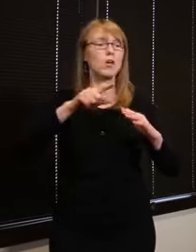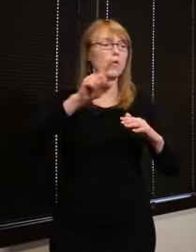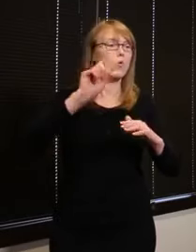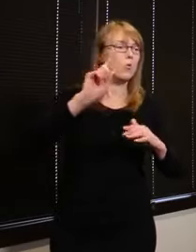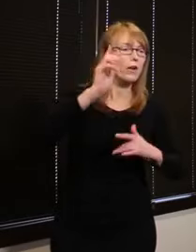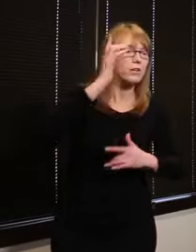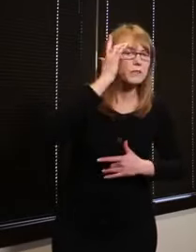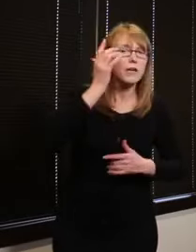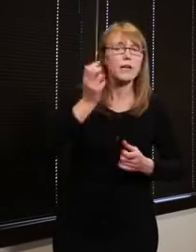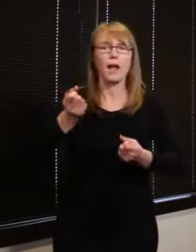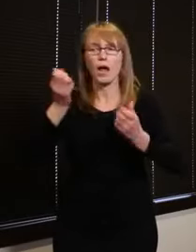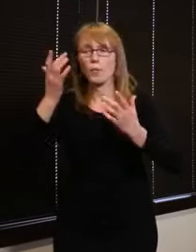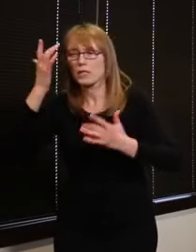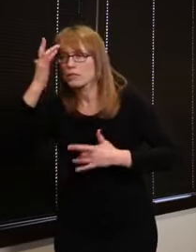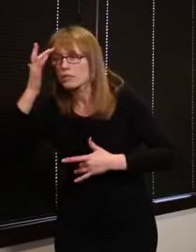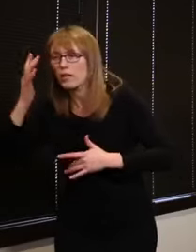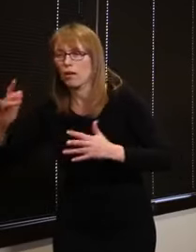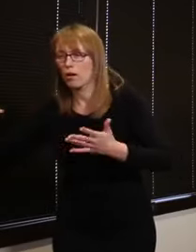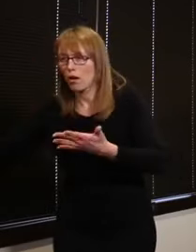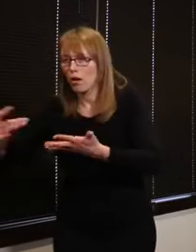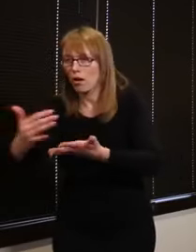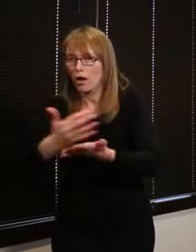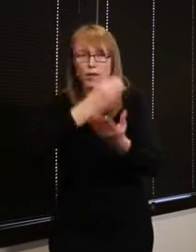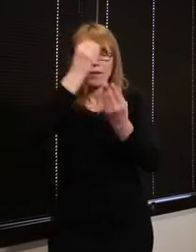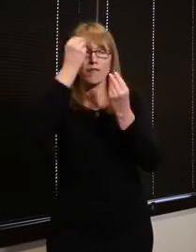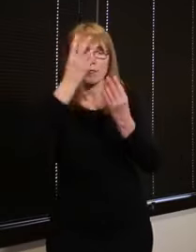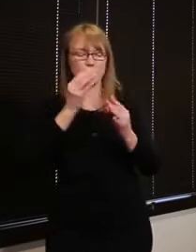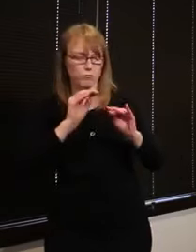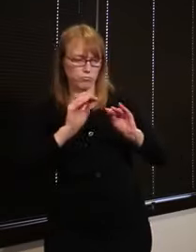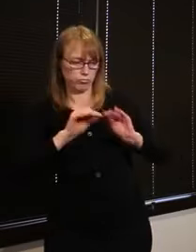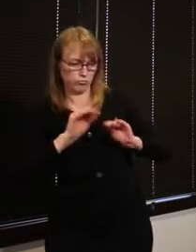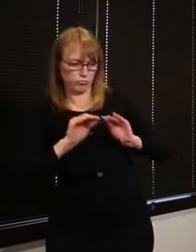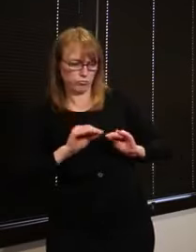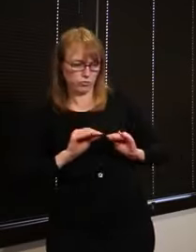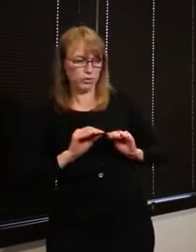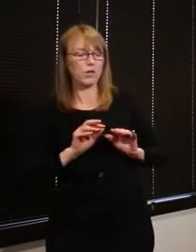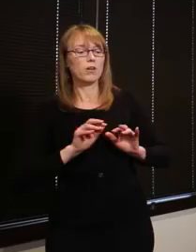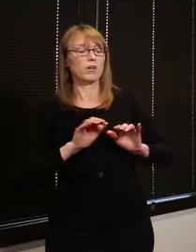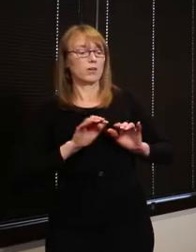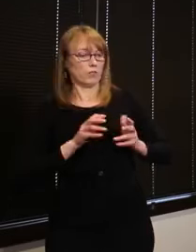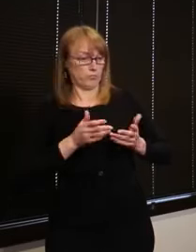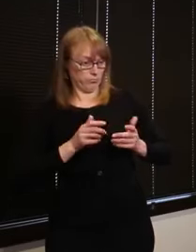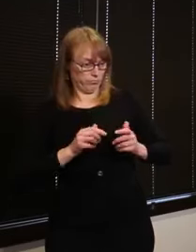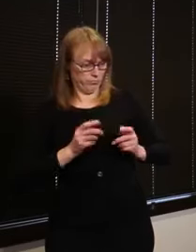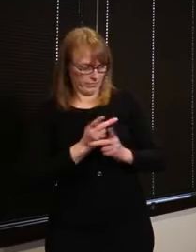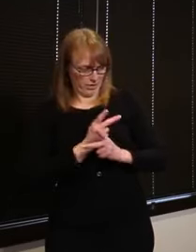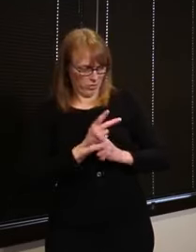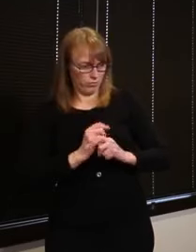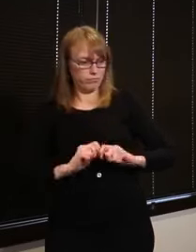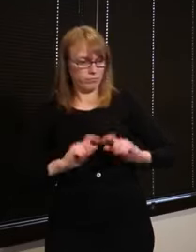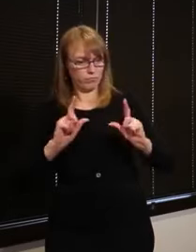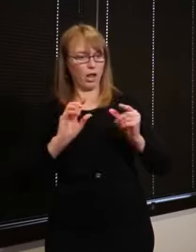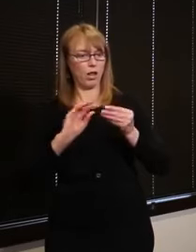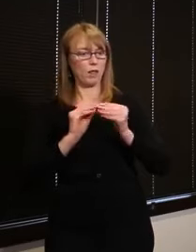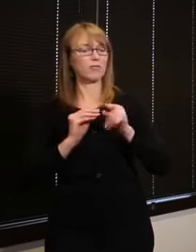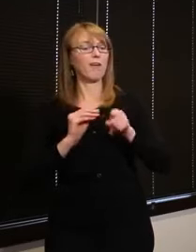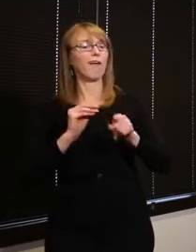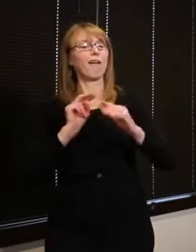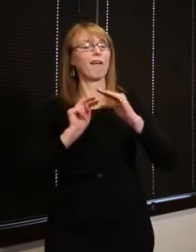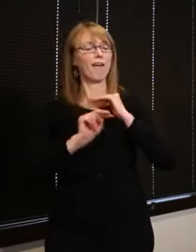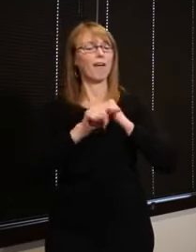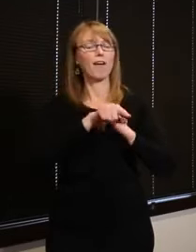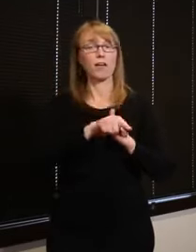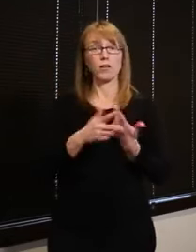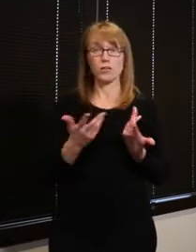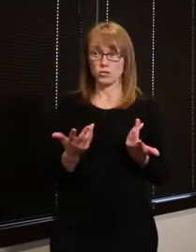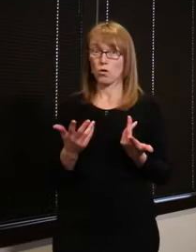surprising to me that those numbers have come down. And again, that's because of the success we've had in our community with all of those preventive